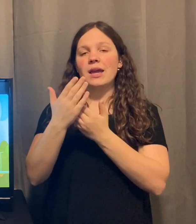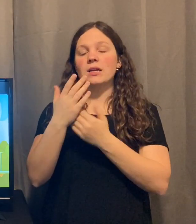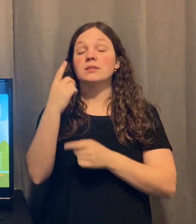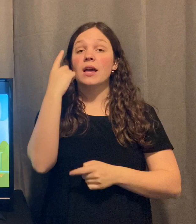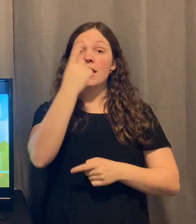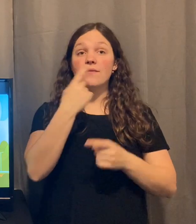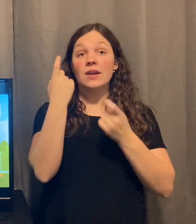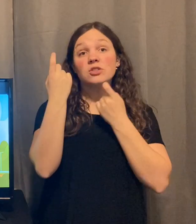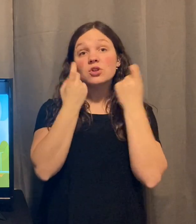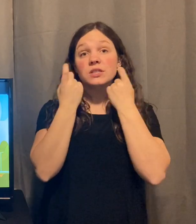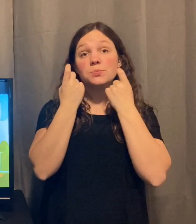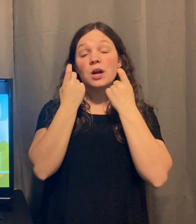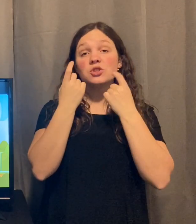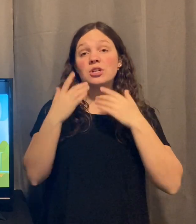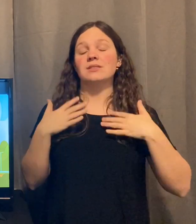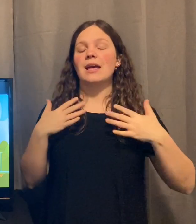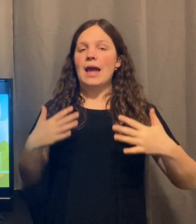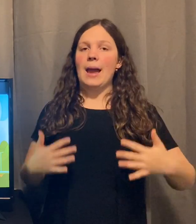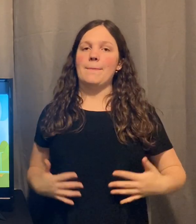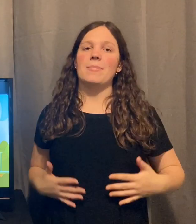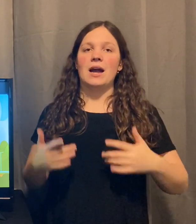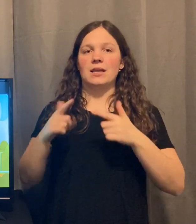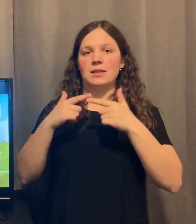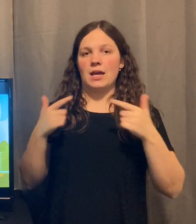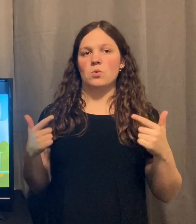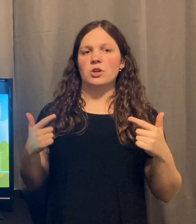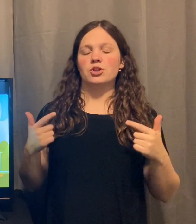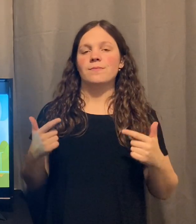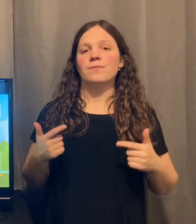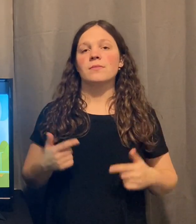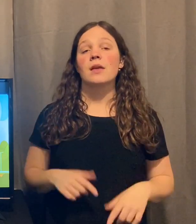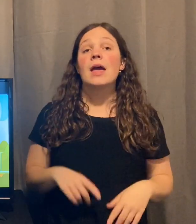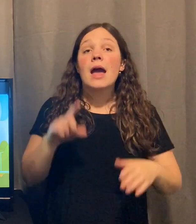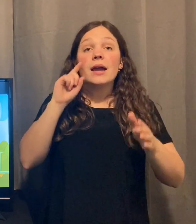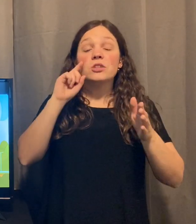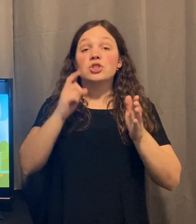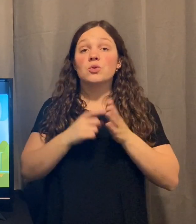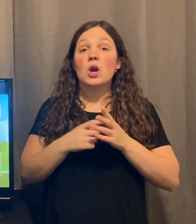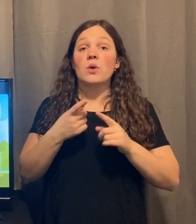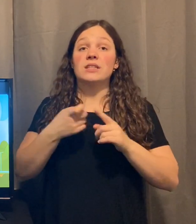hands, facial expression, and body language. As you notice